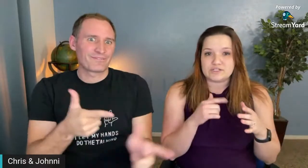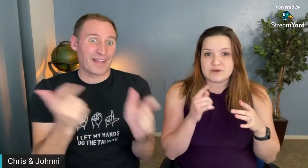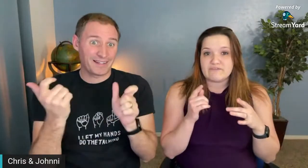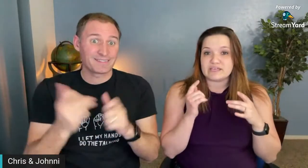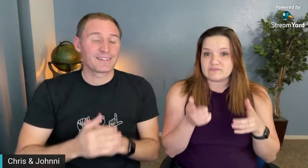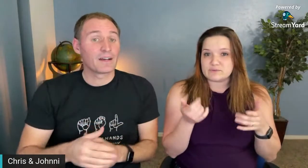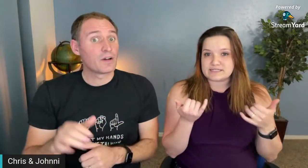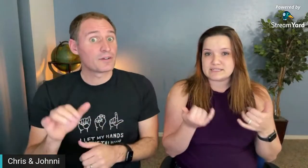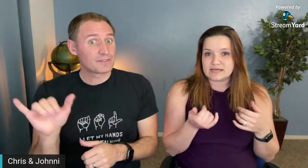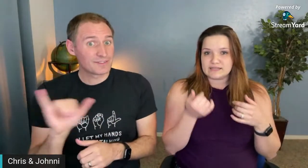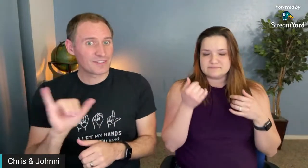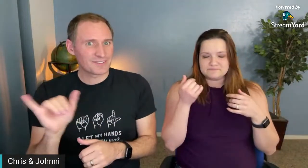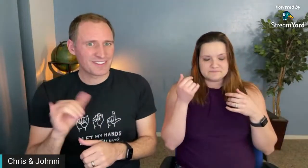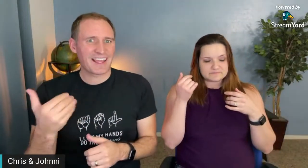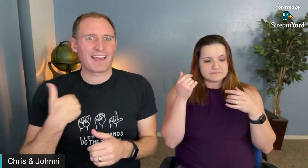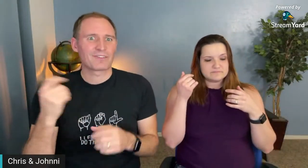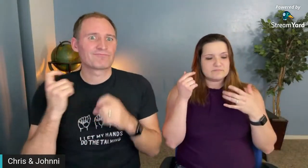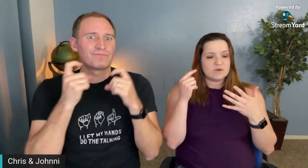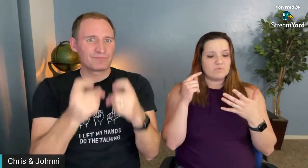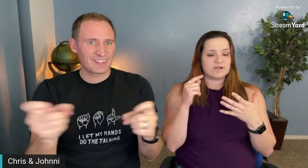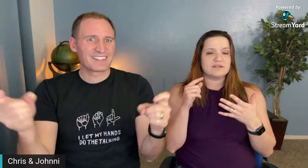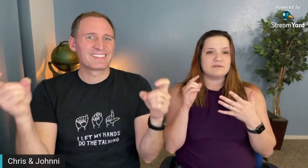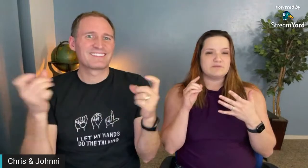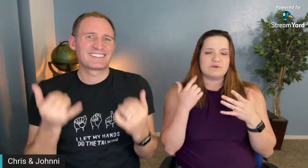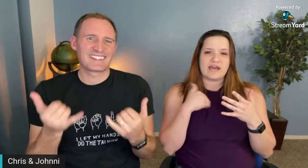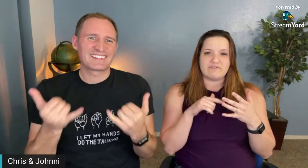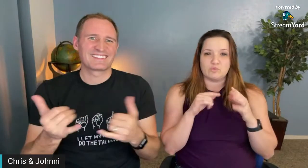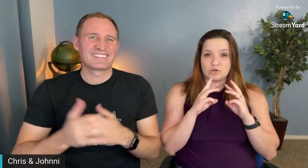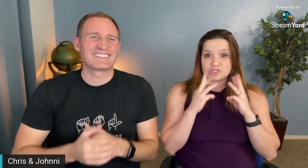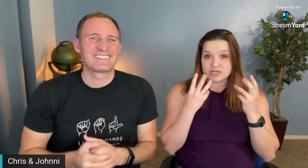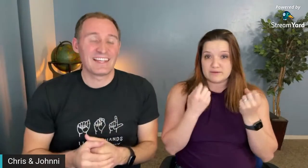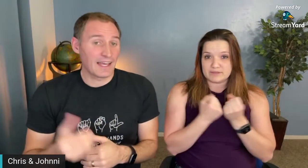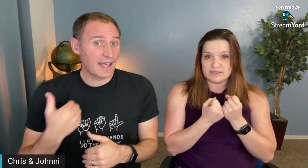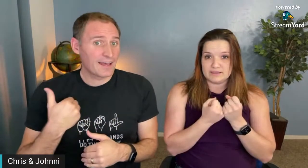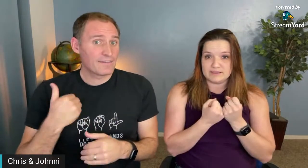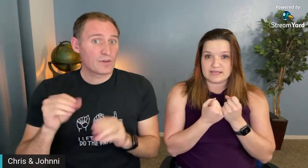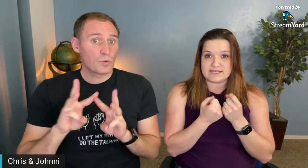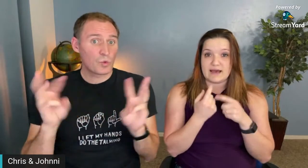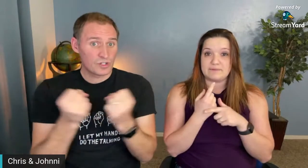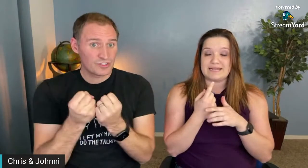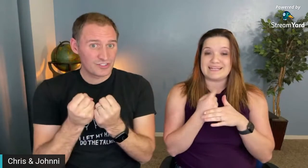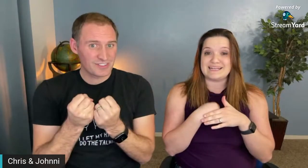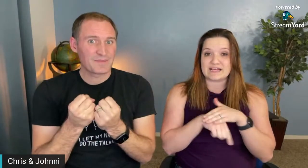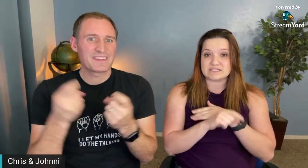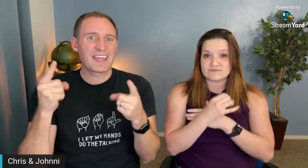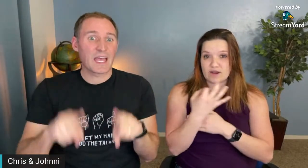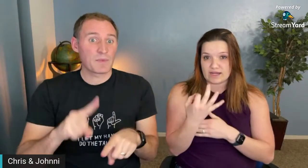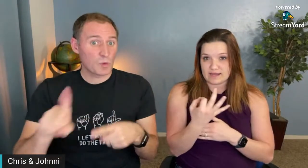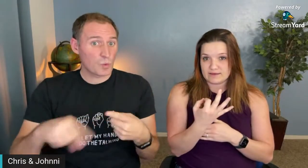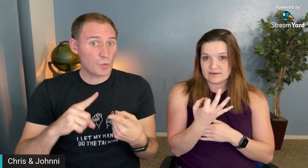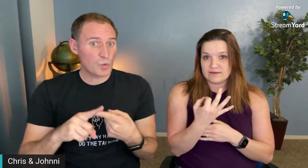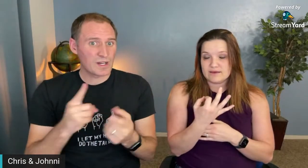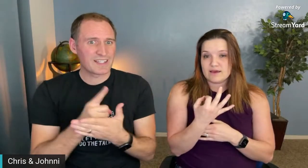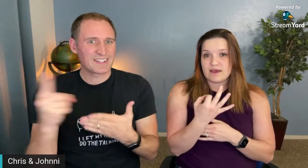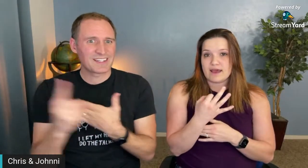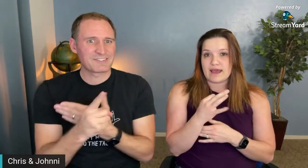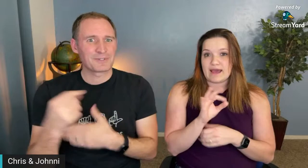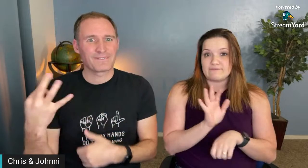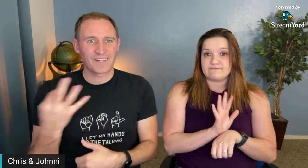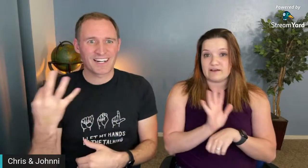have a giveaway tonight. We have a workshop that's happening next Friday at